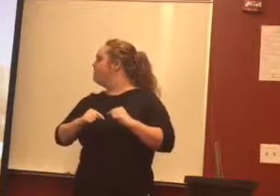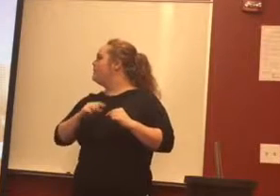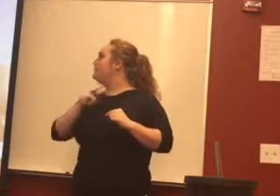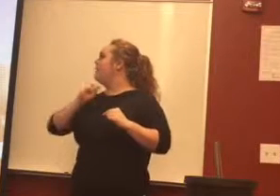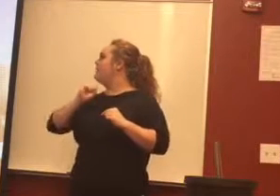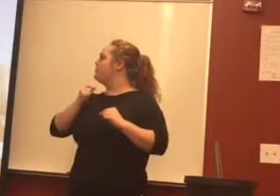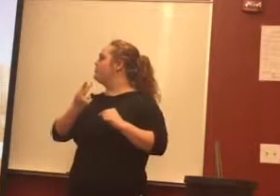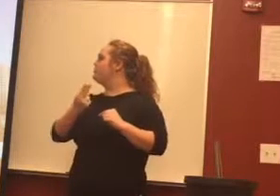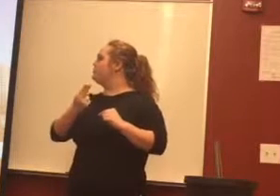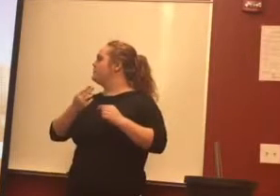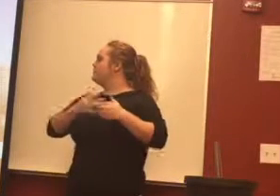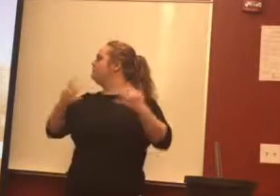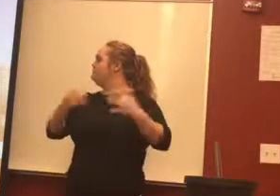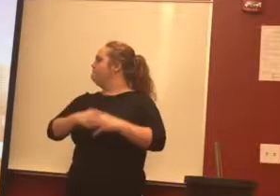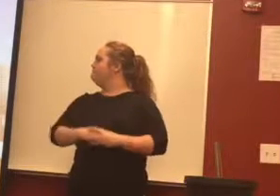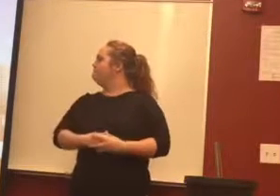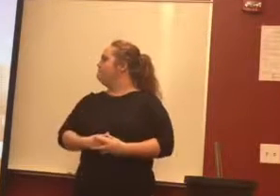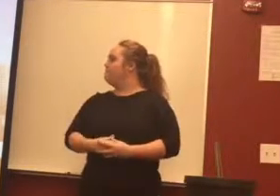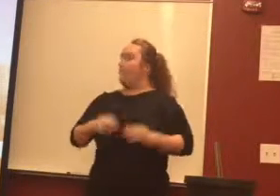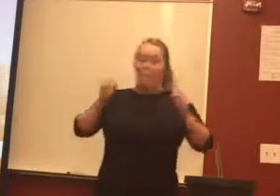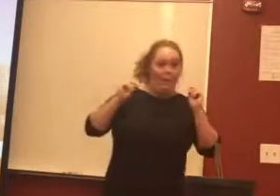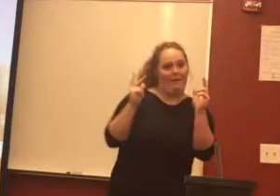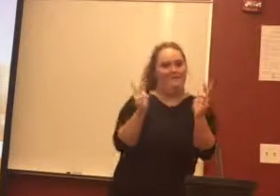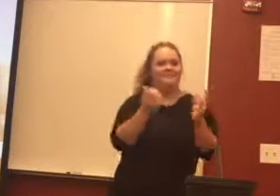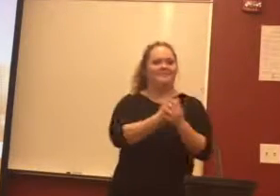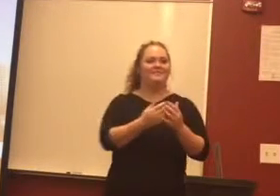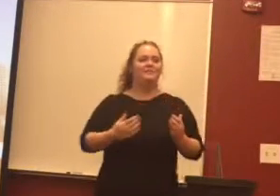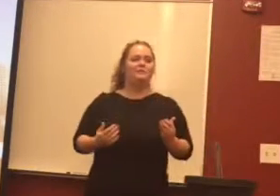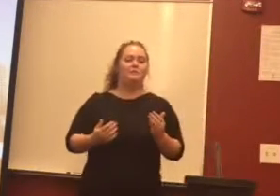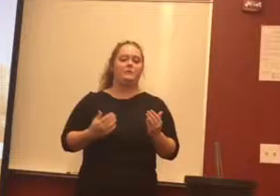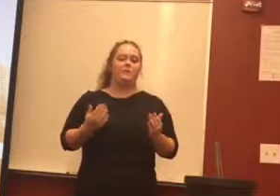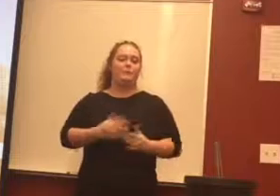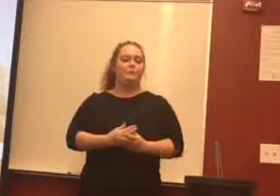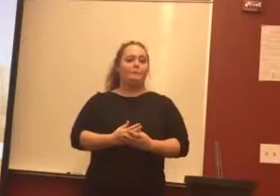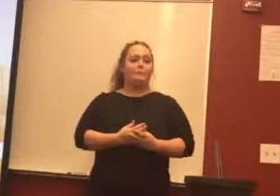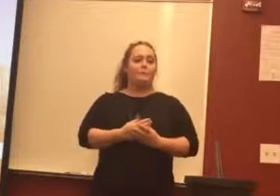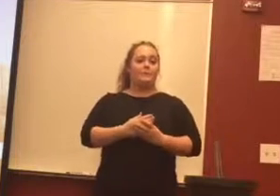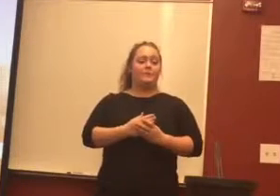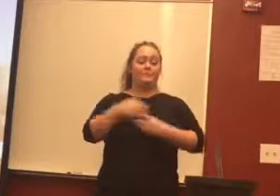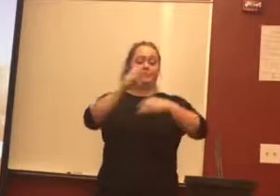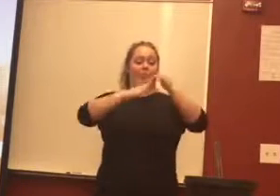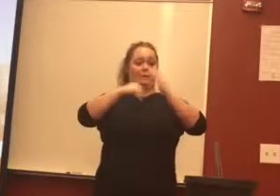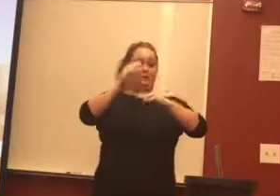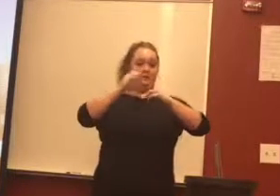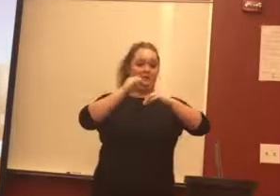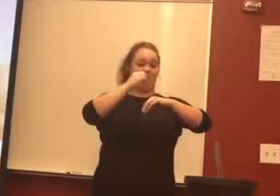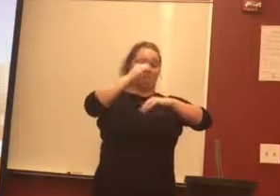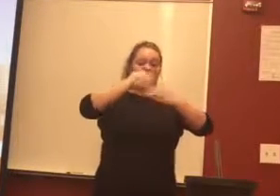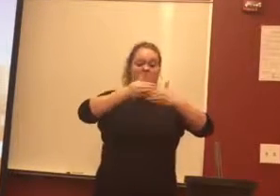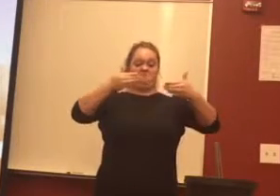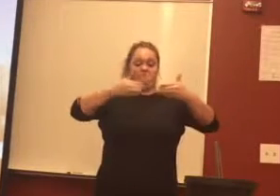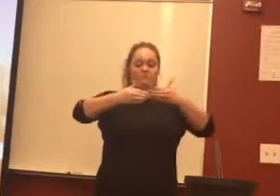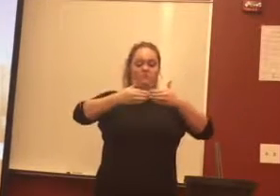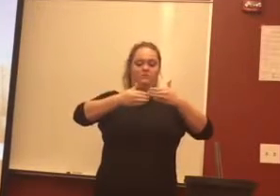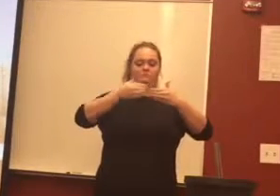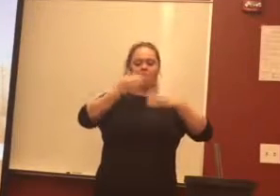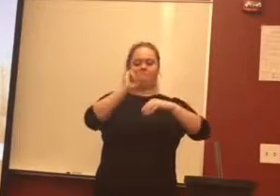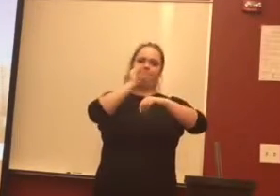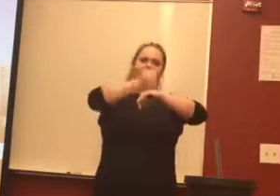The mesh. The mesh. Okay. So the thing holding the bamboo to the building is this green